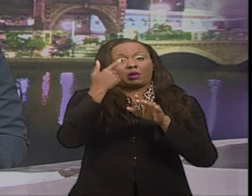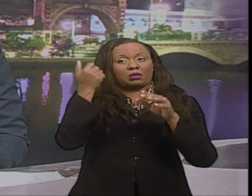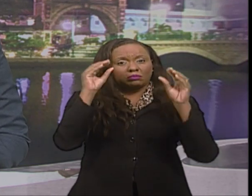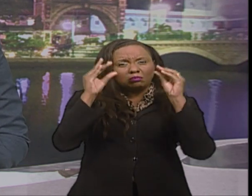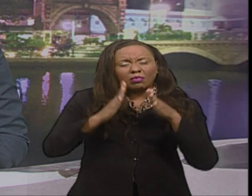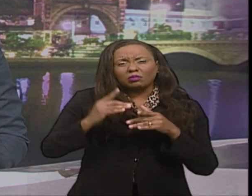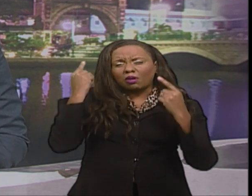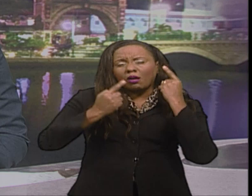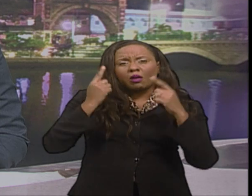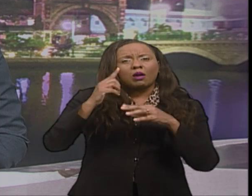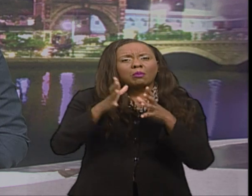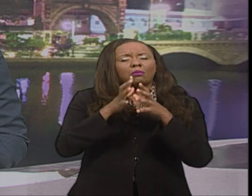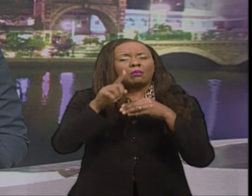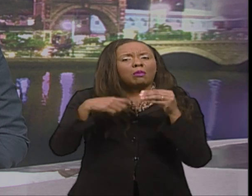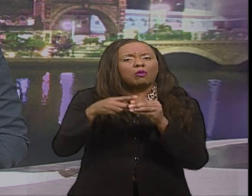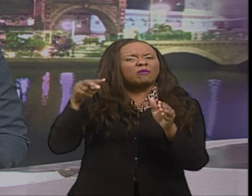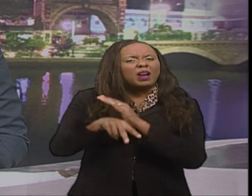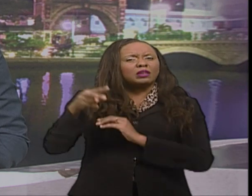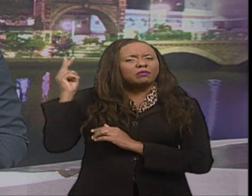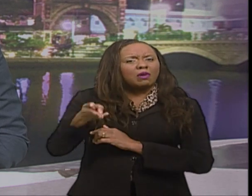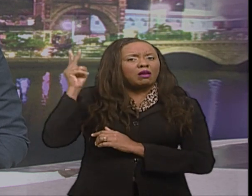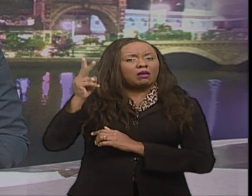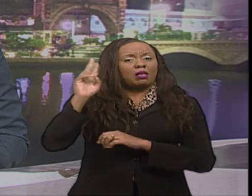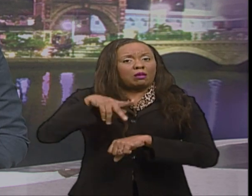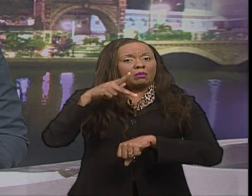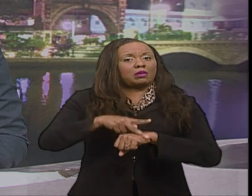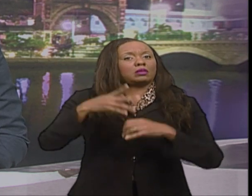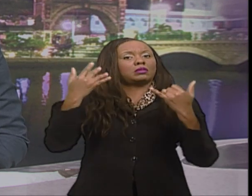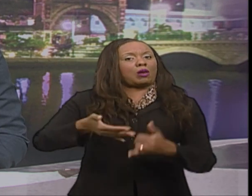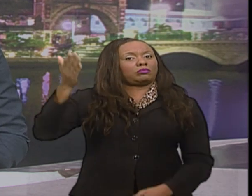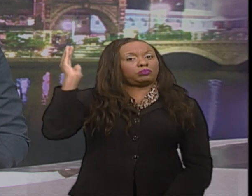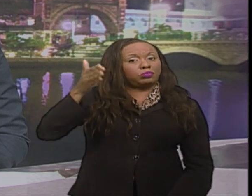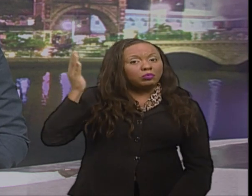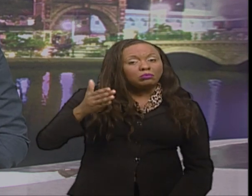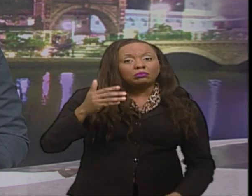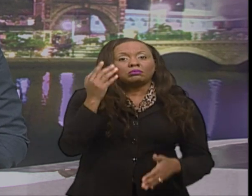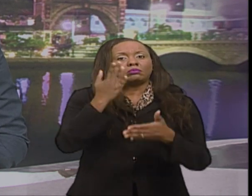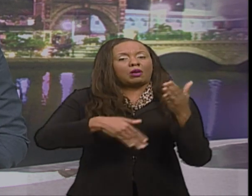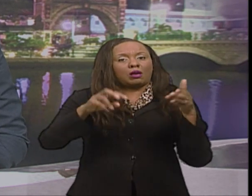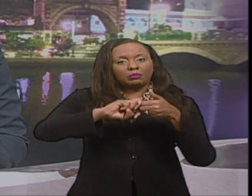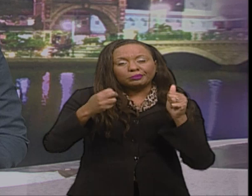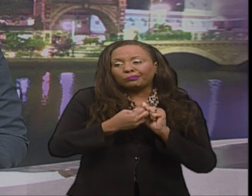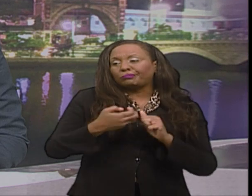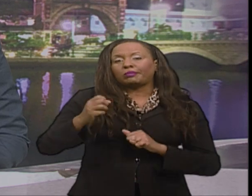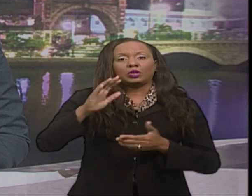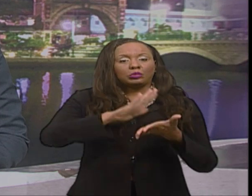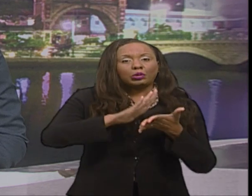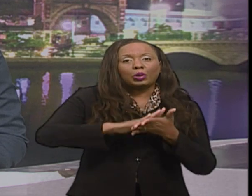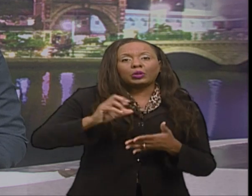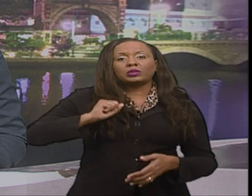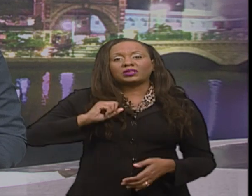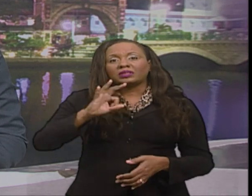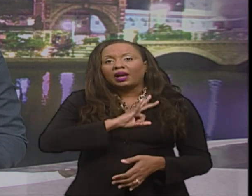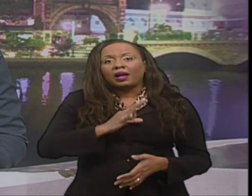expressed fear and concern. Principal Valdez Francis is now speaking out about some of the problems facing the school and what